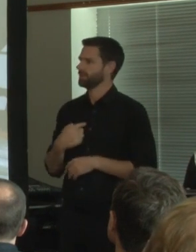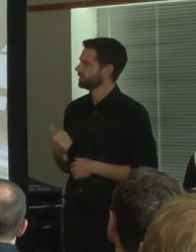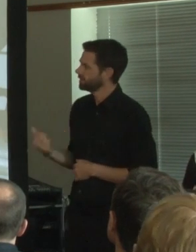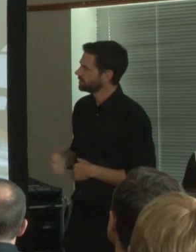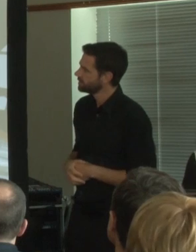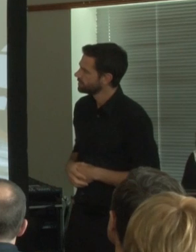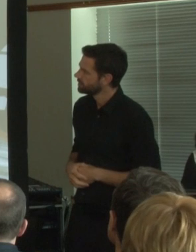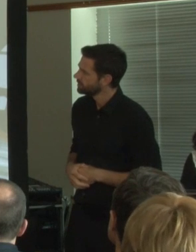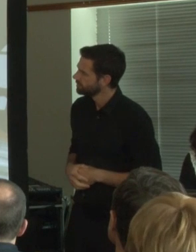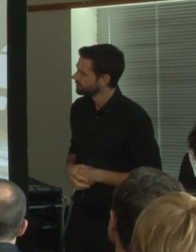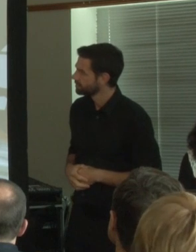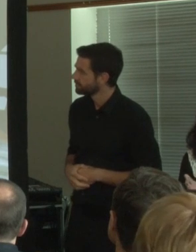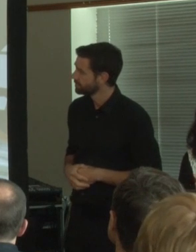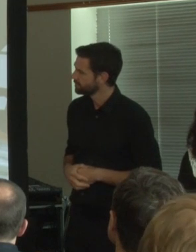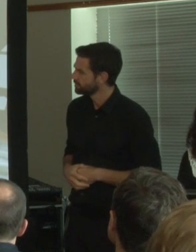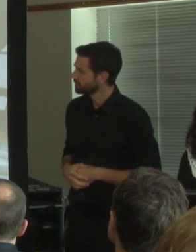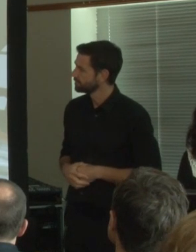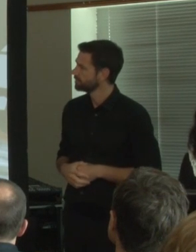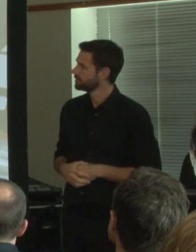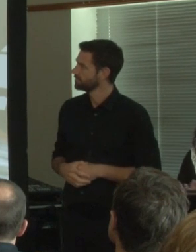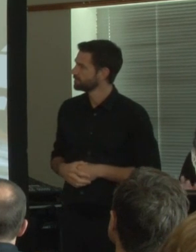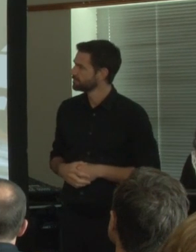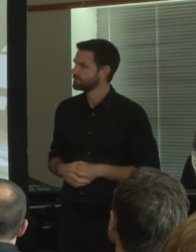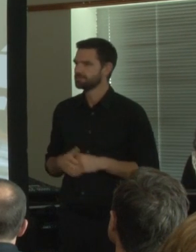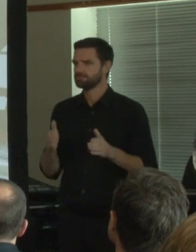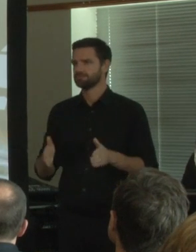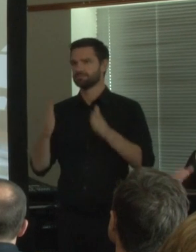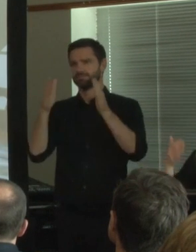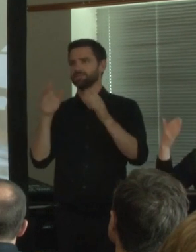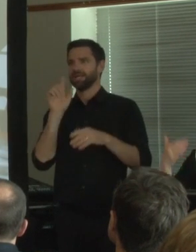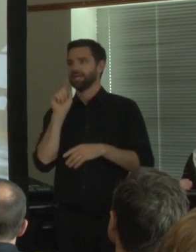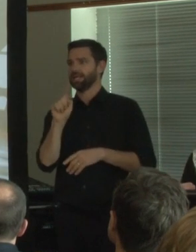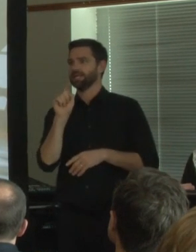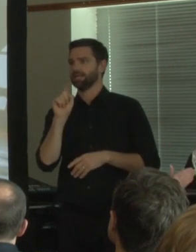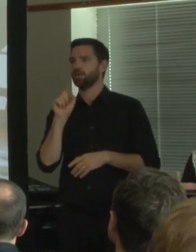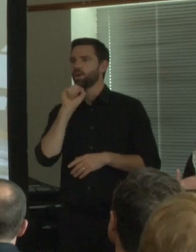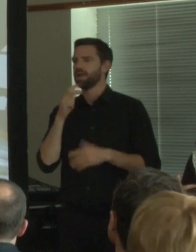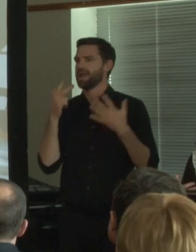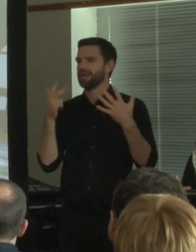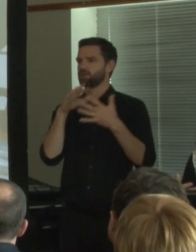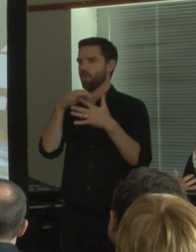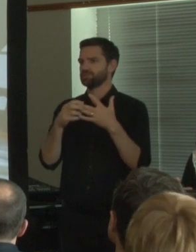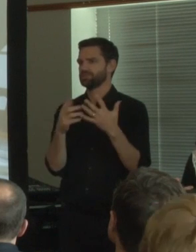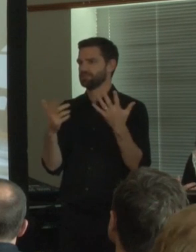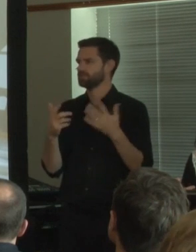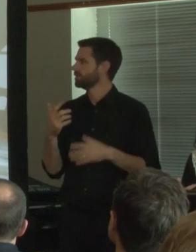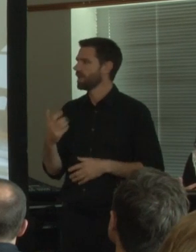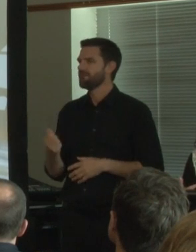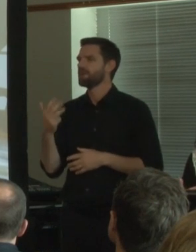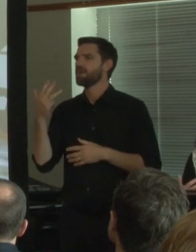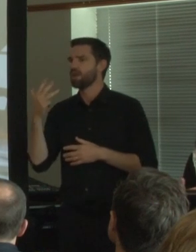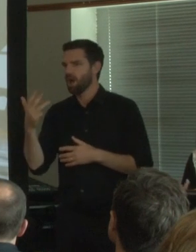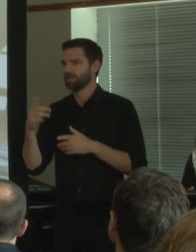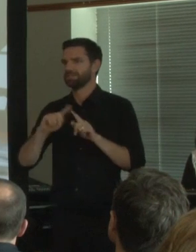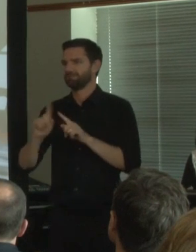of them here, give you an example of what they are. They're very short. When you click on the people post, you get eight options on each post and there are nine people